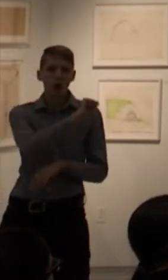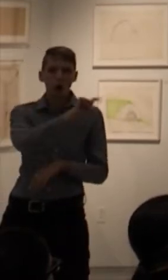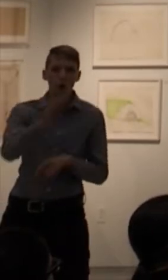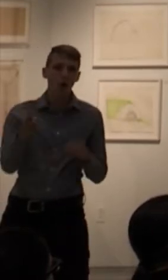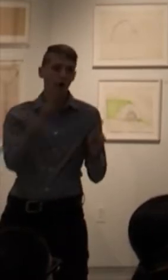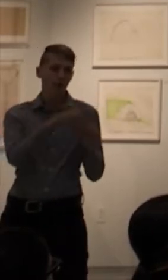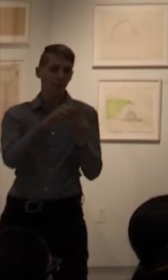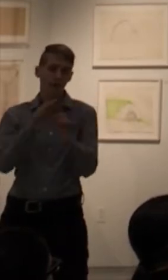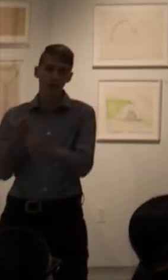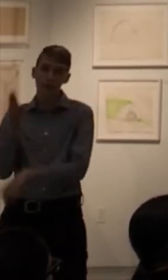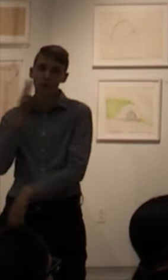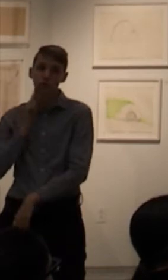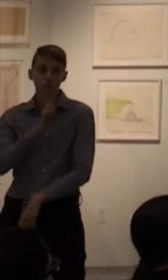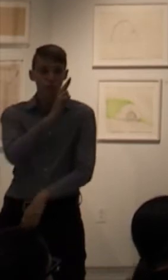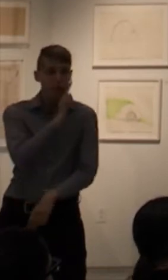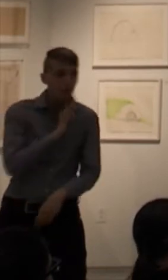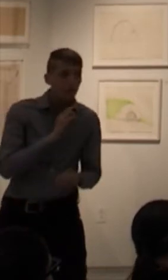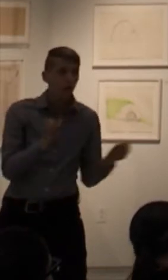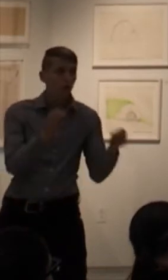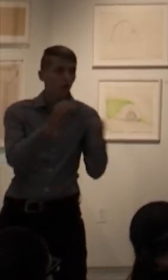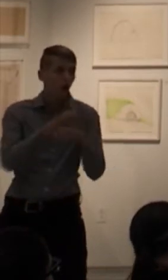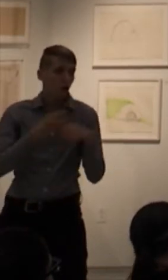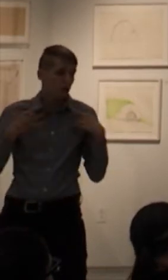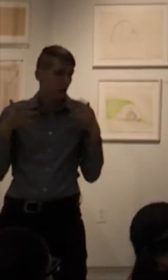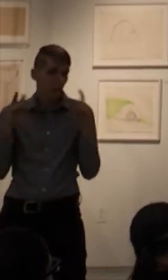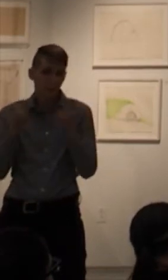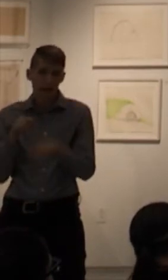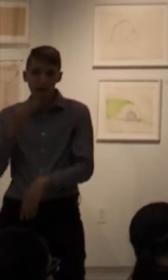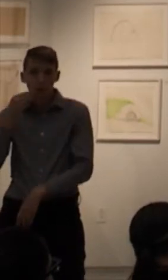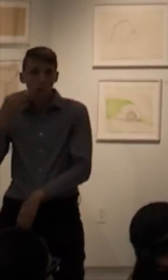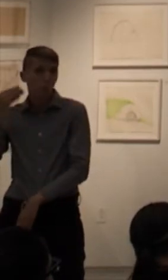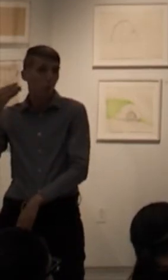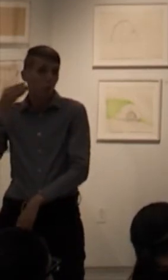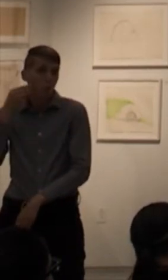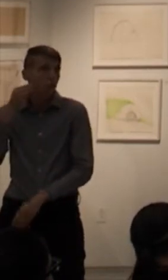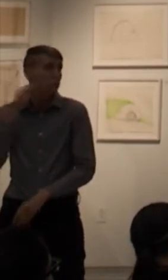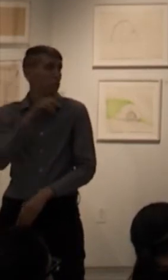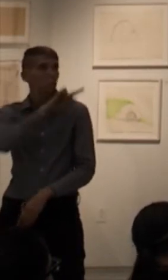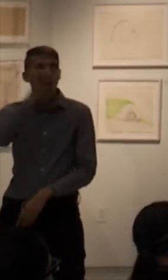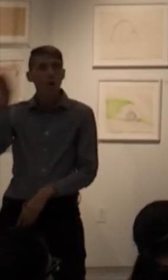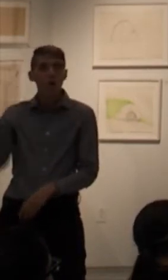restaurants, museums, offices, events, and homes all around the world.